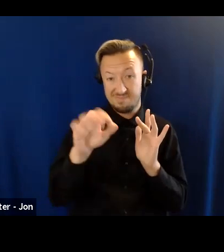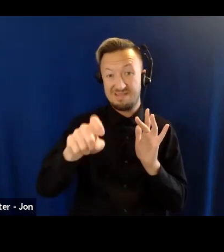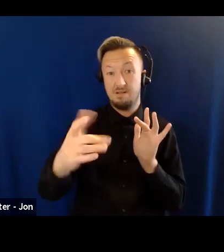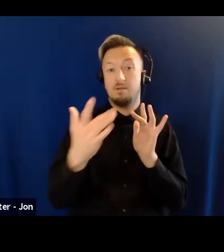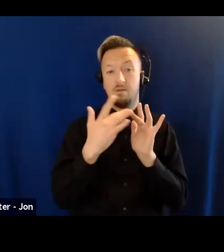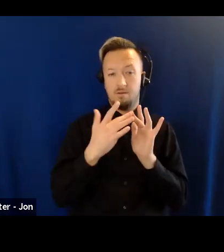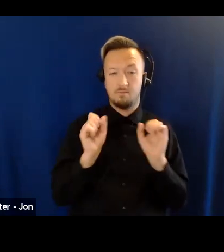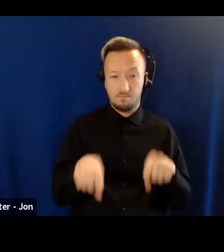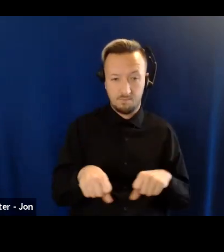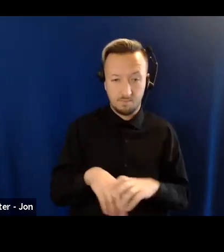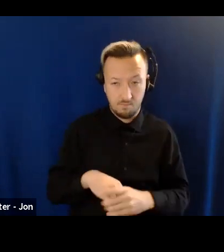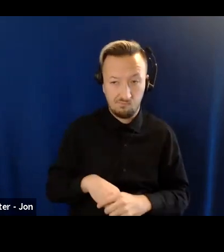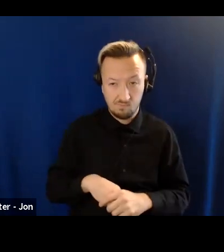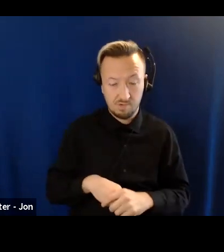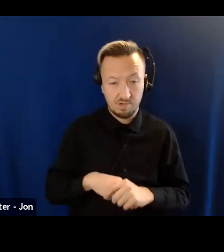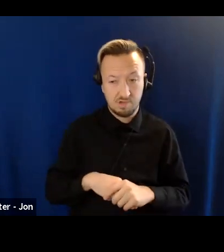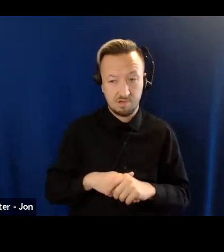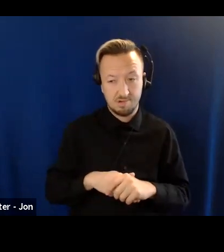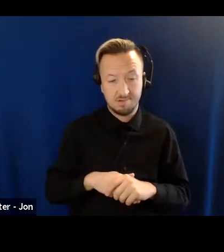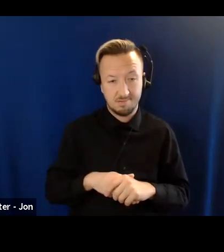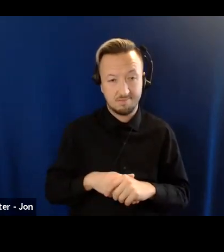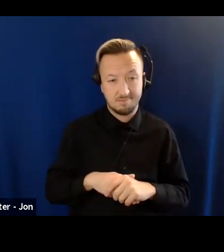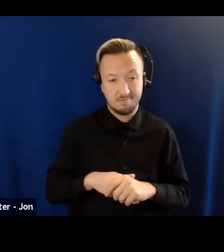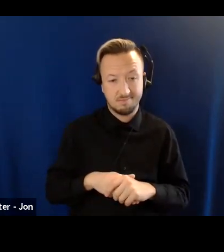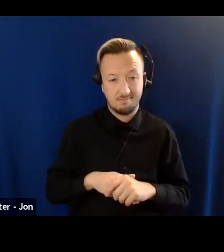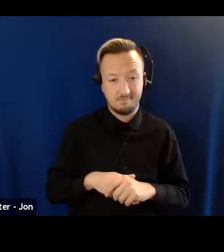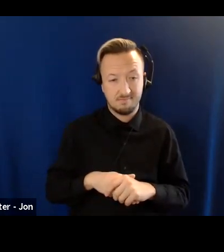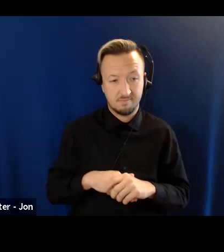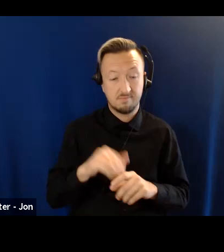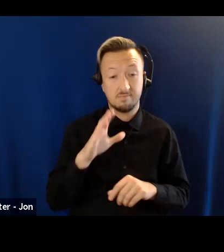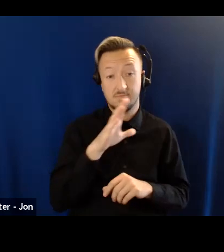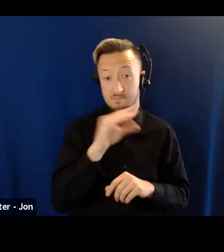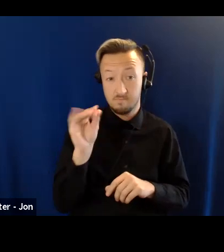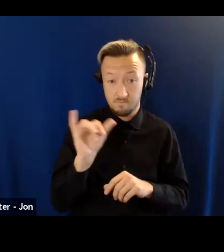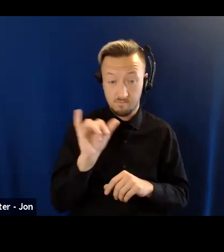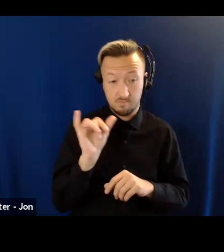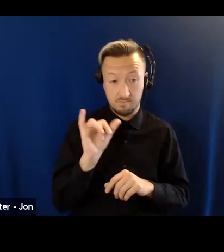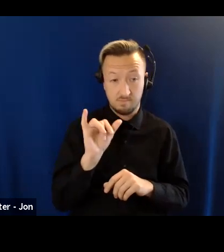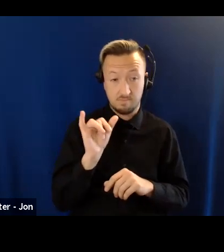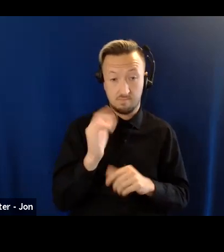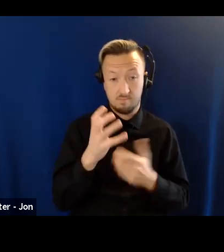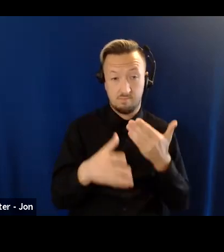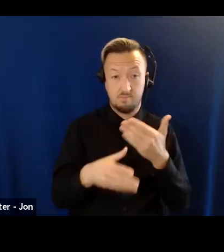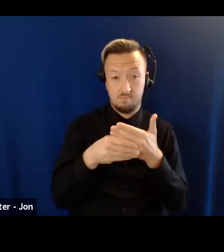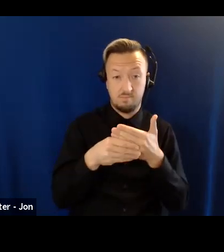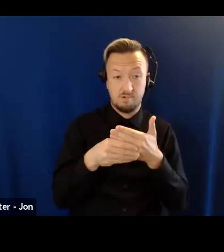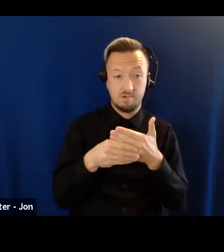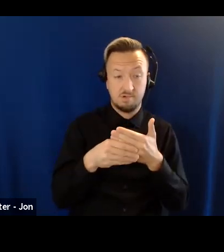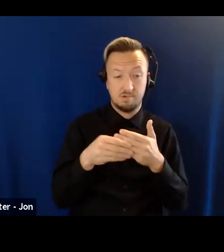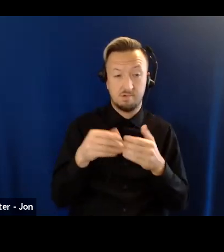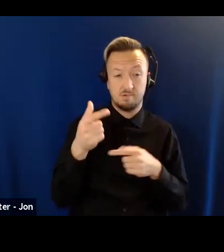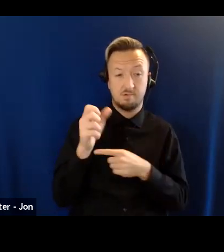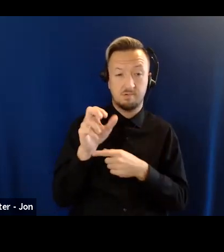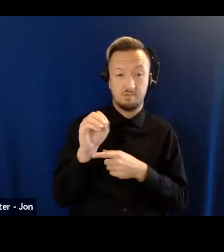resources to add to that list, as we continue to add to that daily. And also would like to just add, as Herman mentioned earlier, the